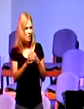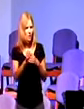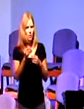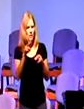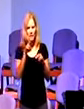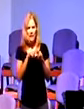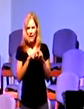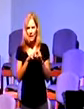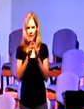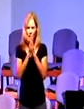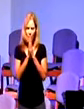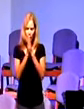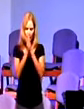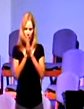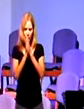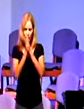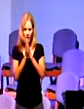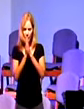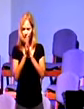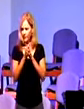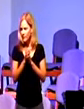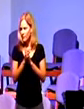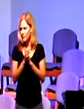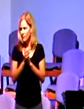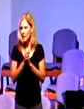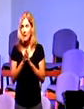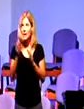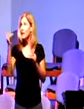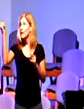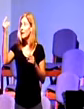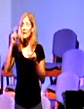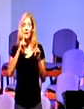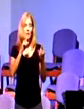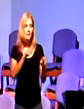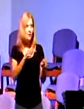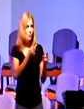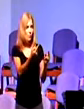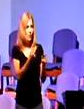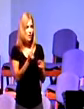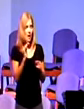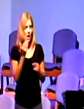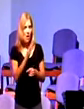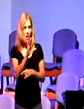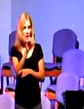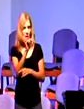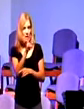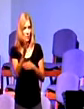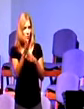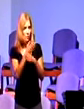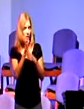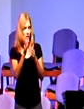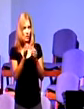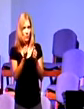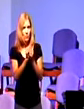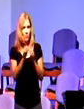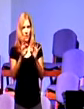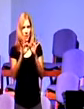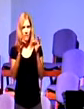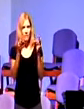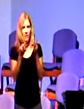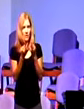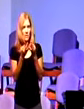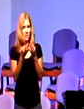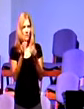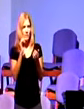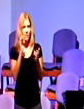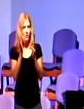sat down and I prayed and prayed and prayed. And again, he answered my prayers by bringing our club into partnership with Fellowship of Christian